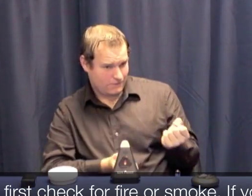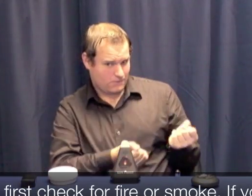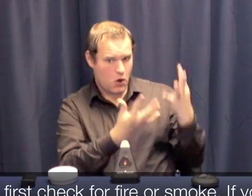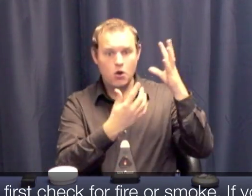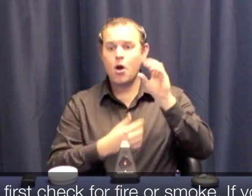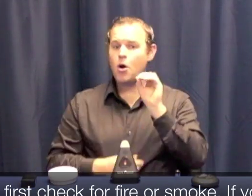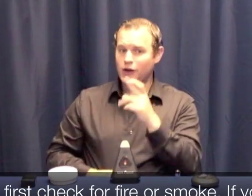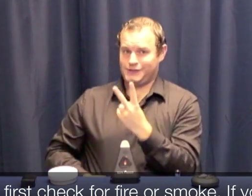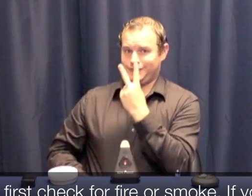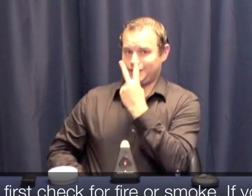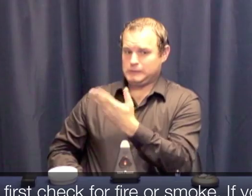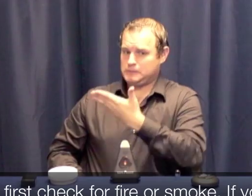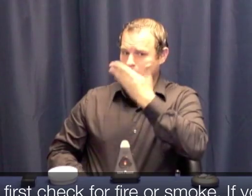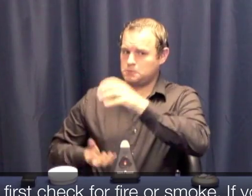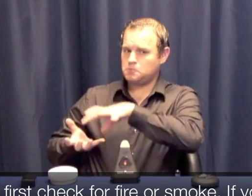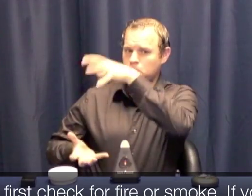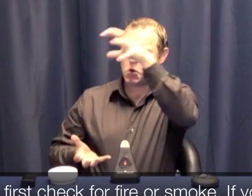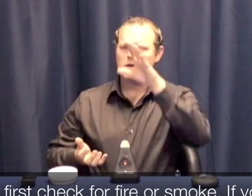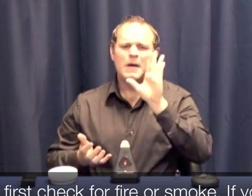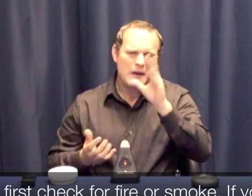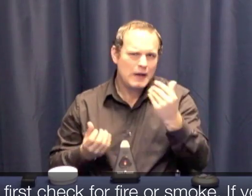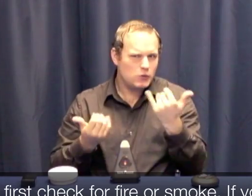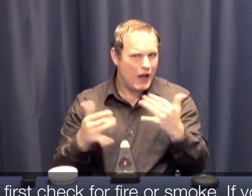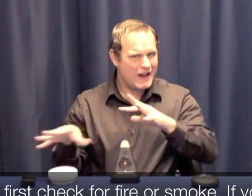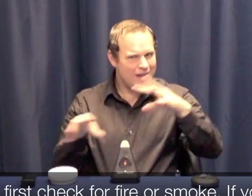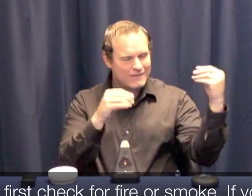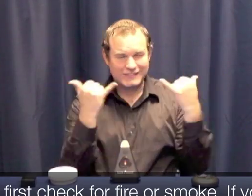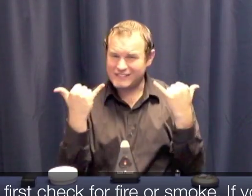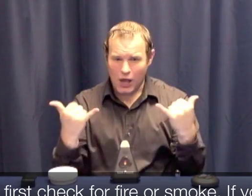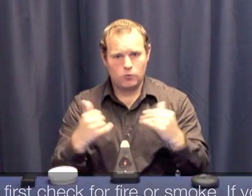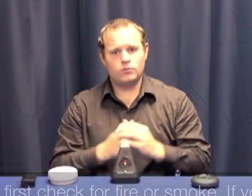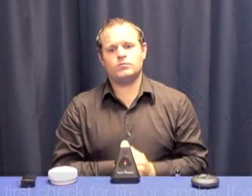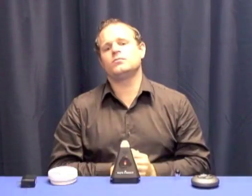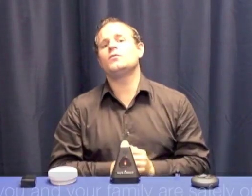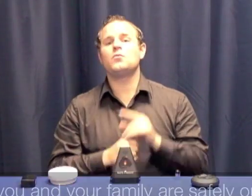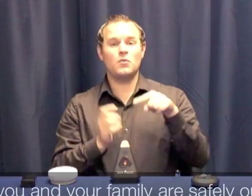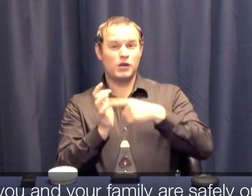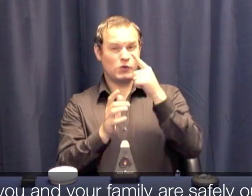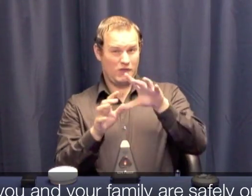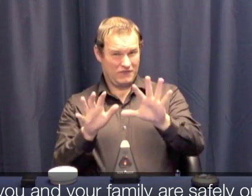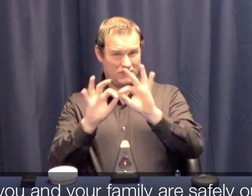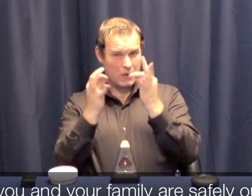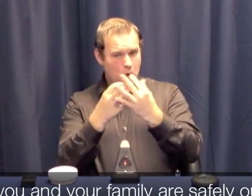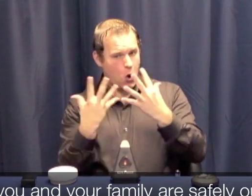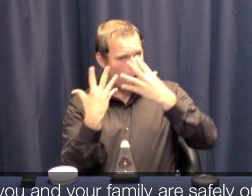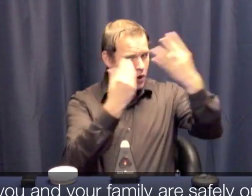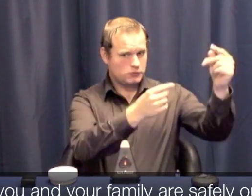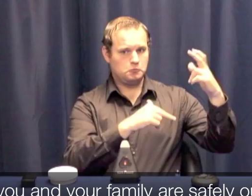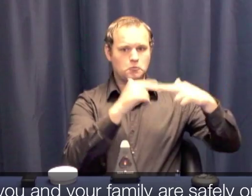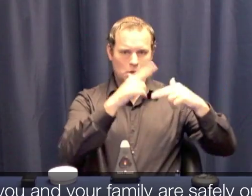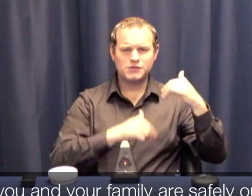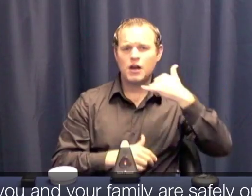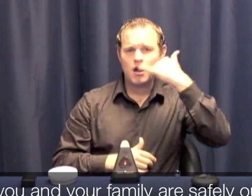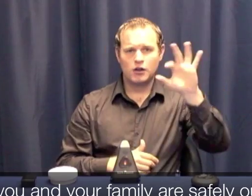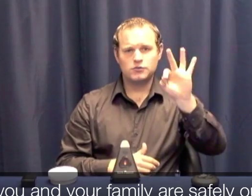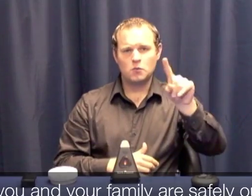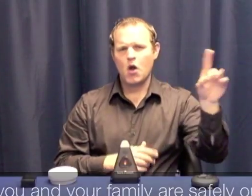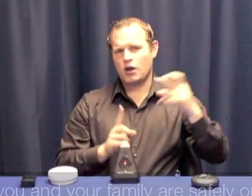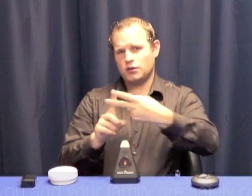If you see fire or see and smell smoke, evacuate immediately. Once you and your family are safely outside the